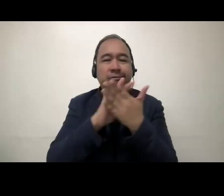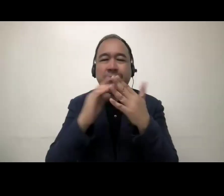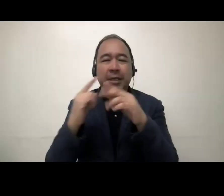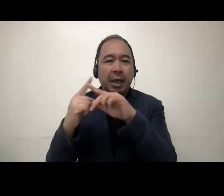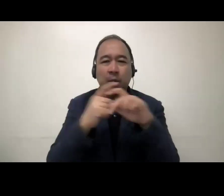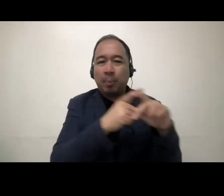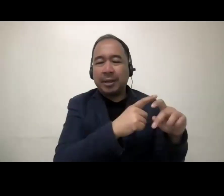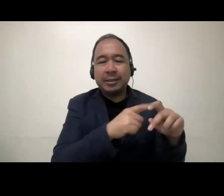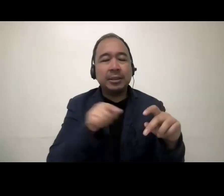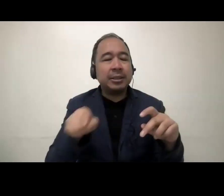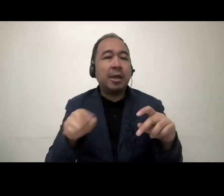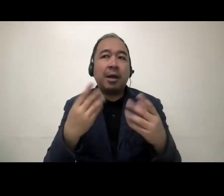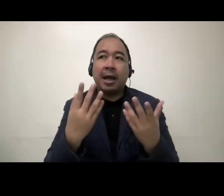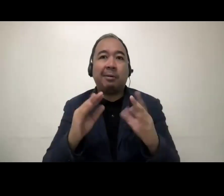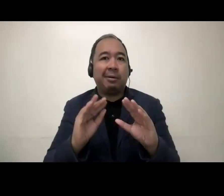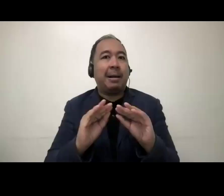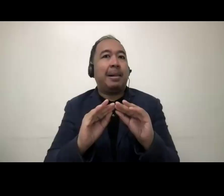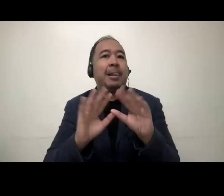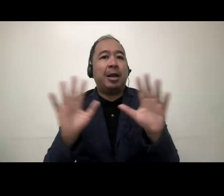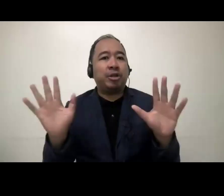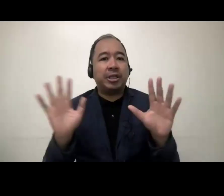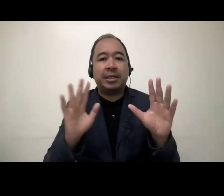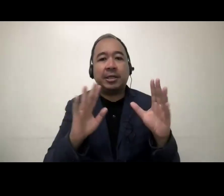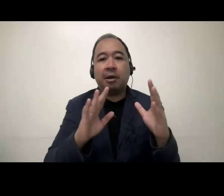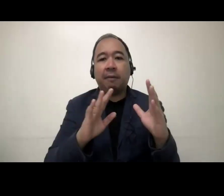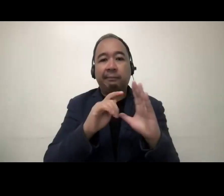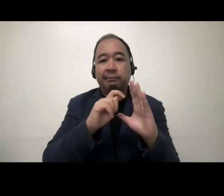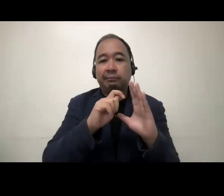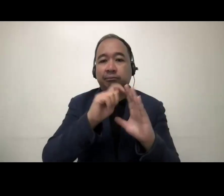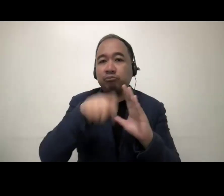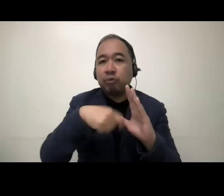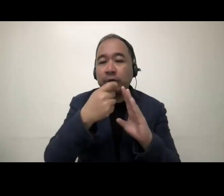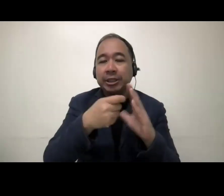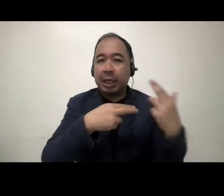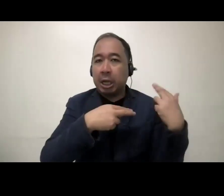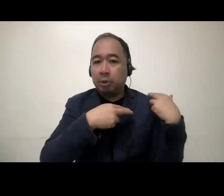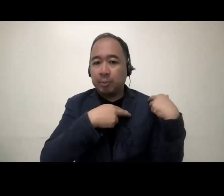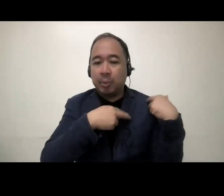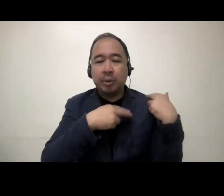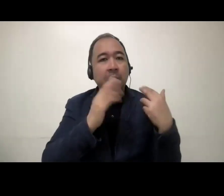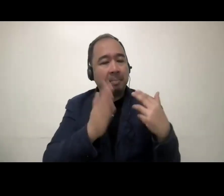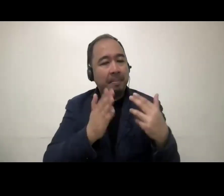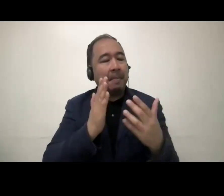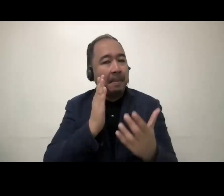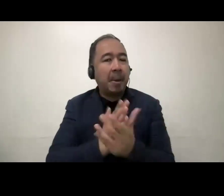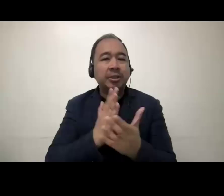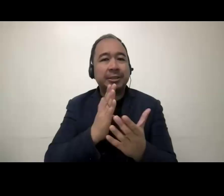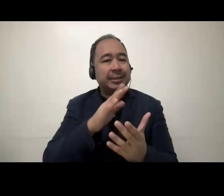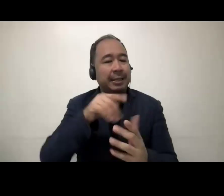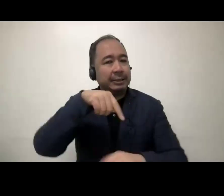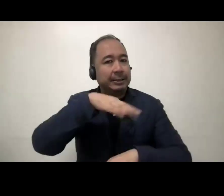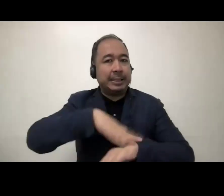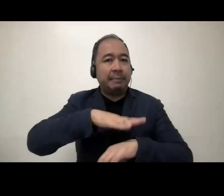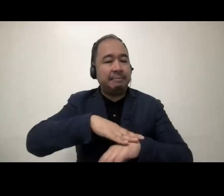around clarity of project responsibilities, timely disclosure, the long road to access accountability,